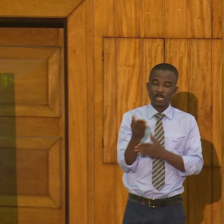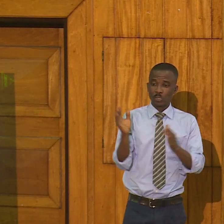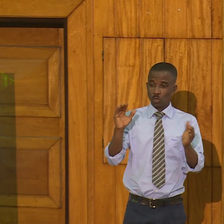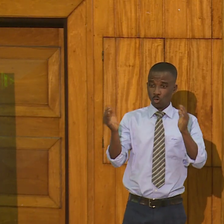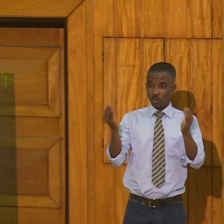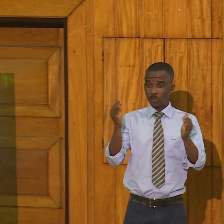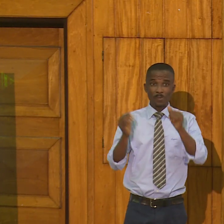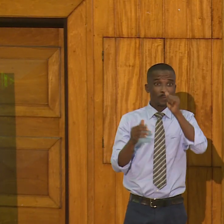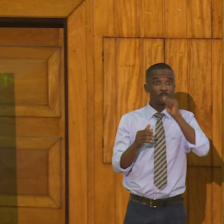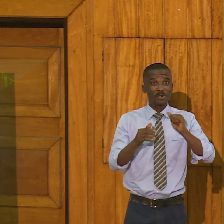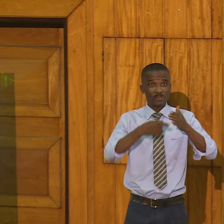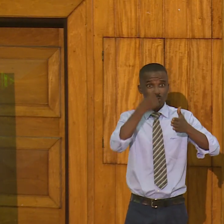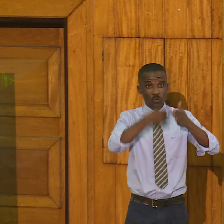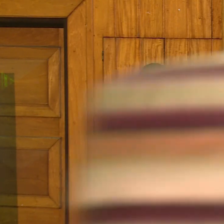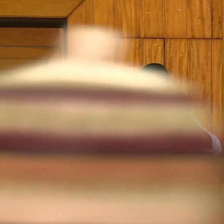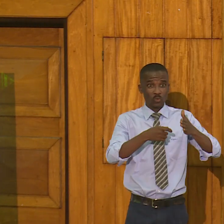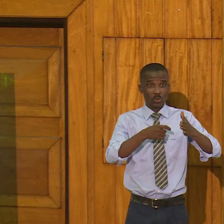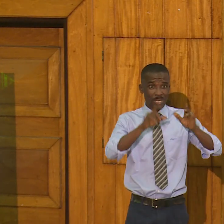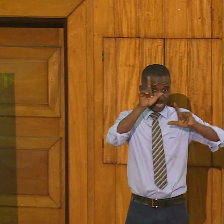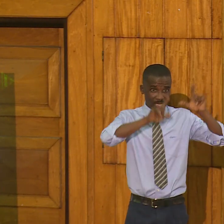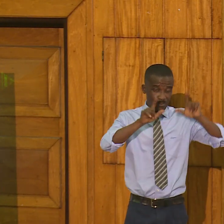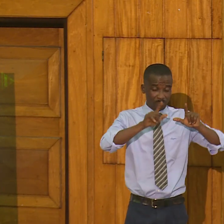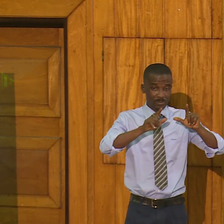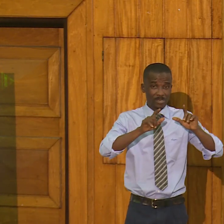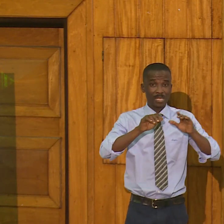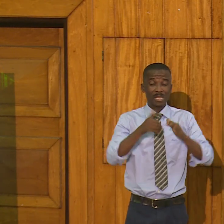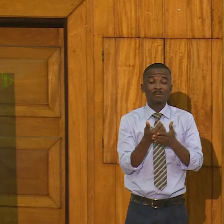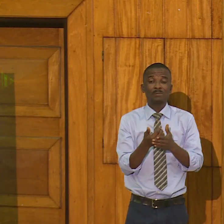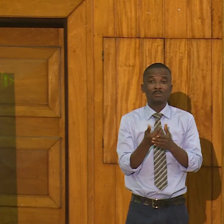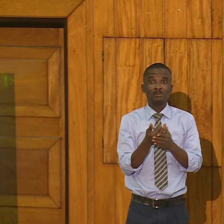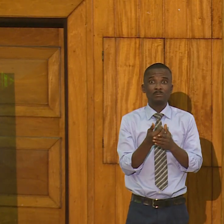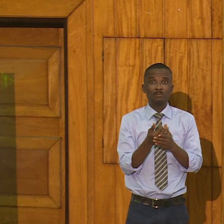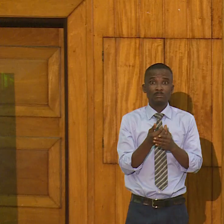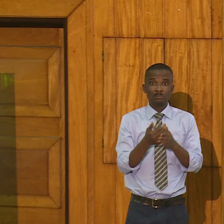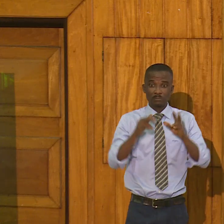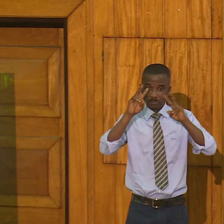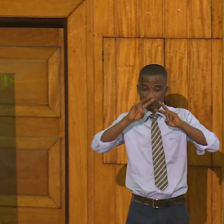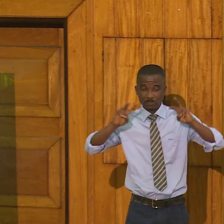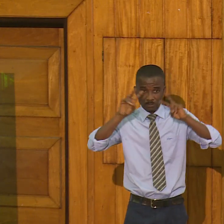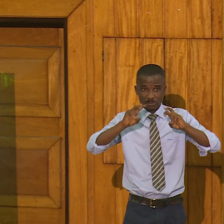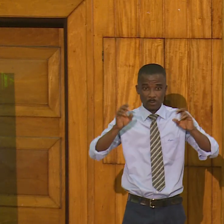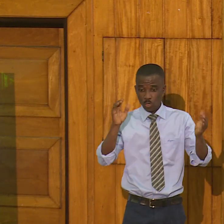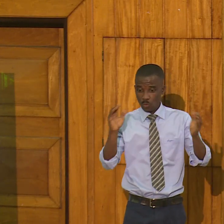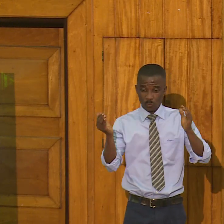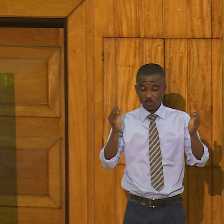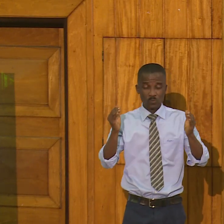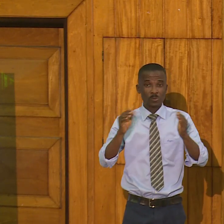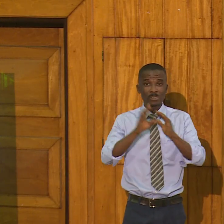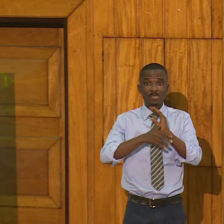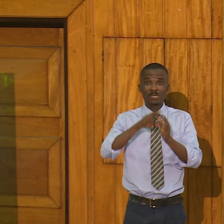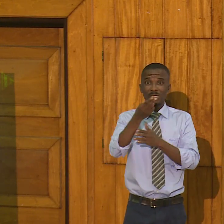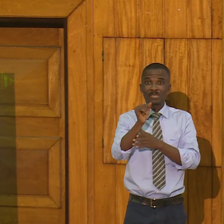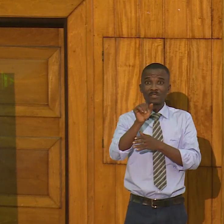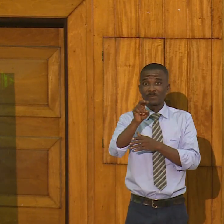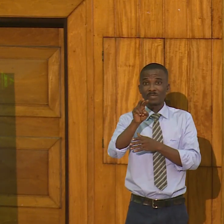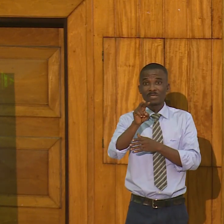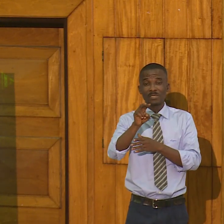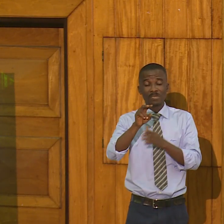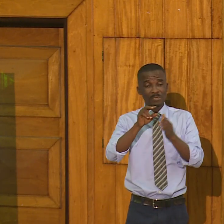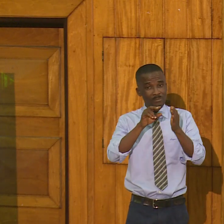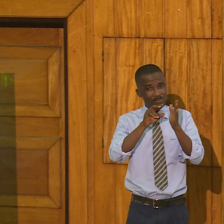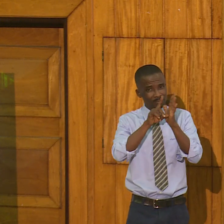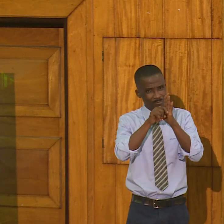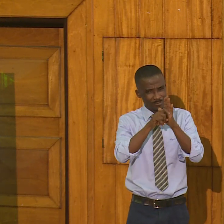compare both of them. And the data we collected were basically on total HIV viral load cost per